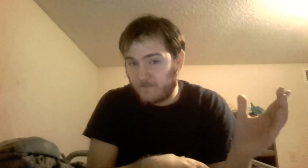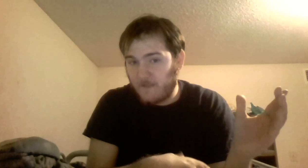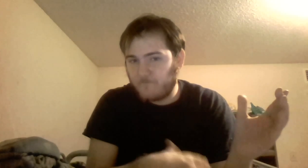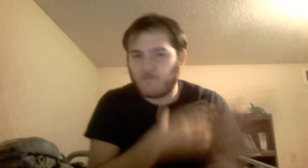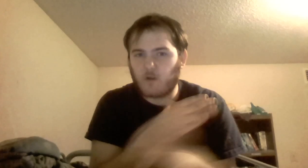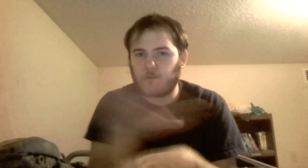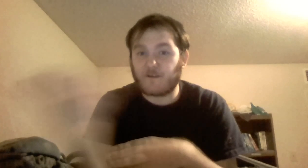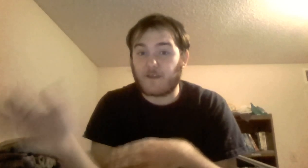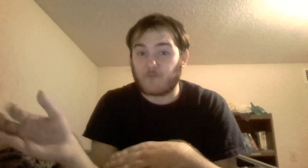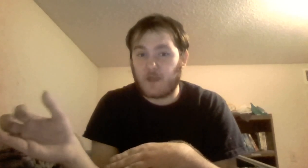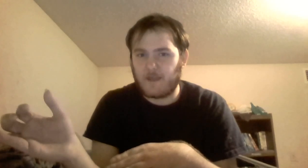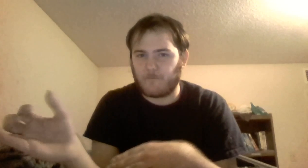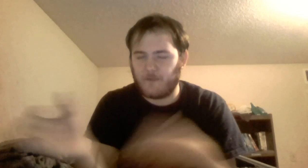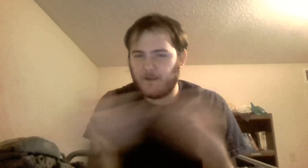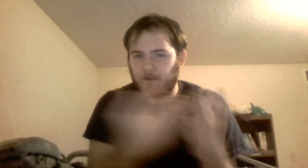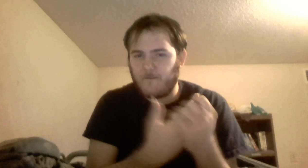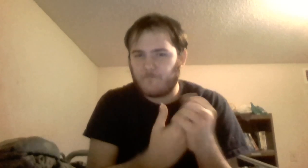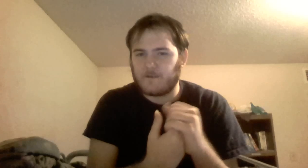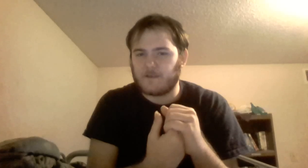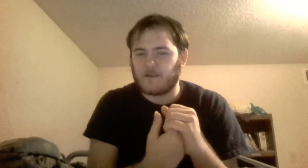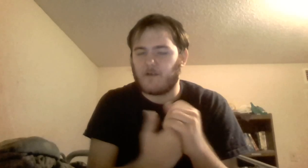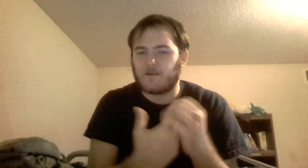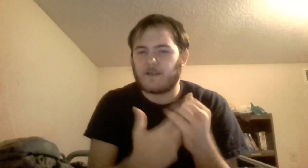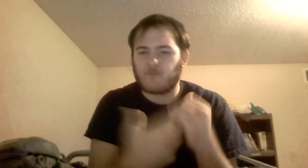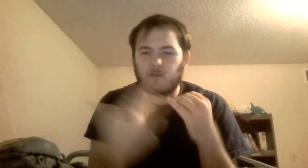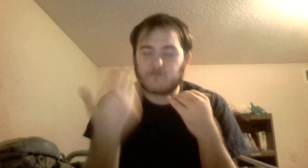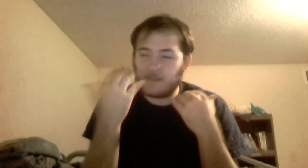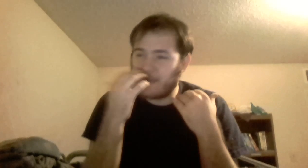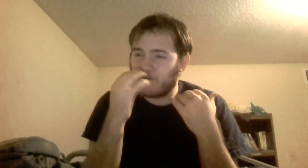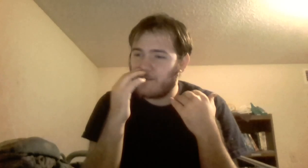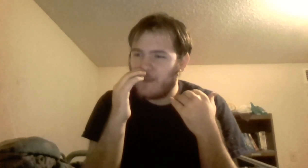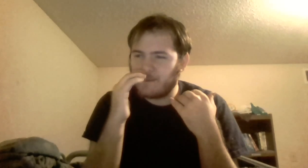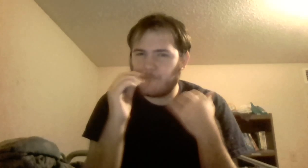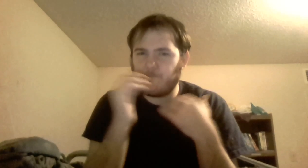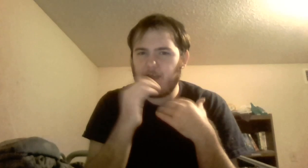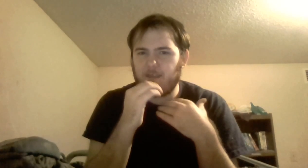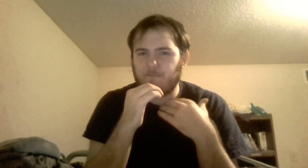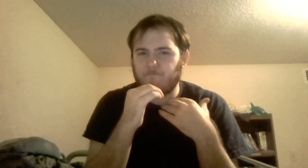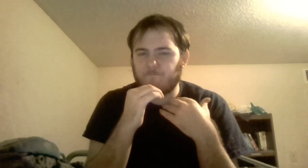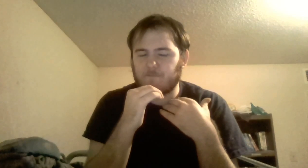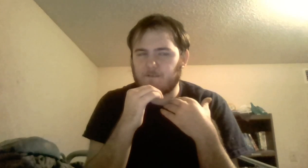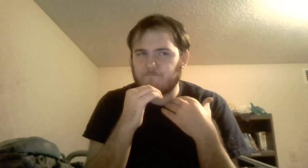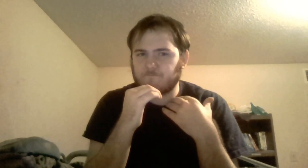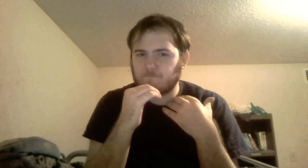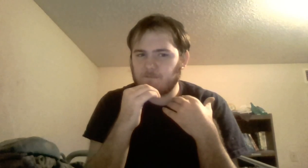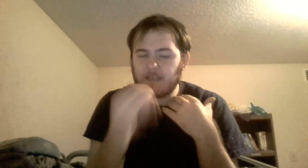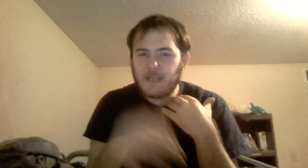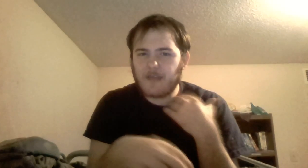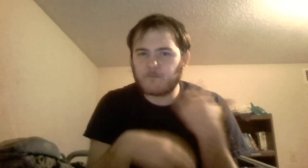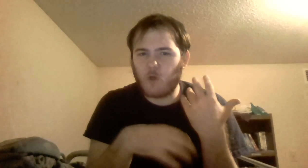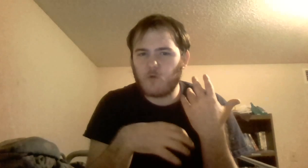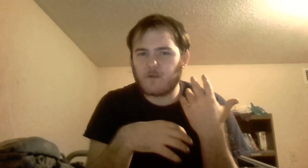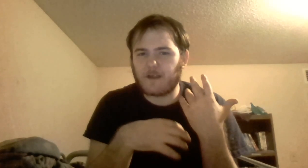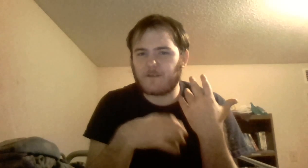that Rucko by talking for him, you know, like, Rucko did have a, and the bit, and he exploded only